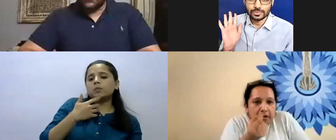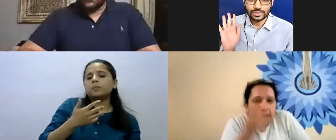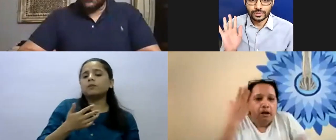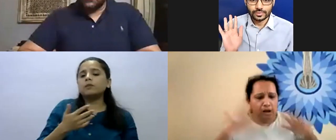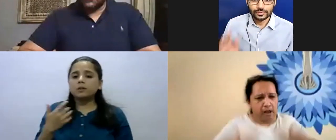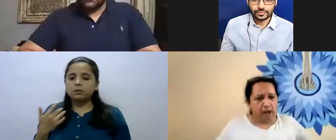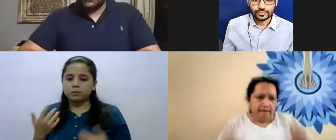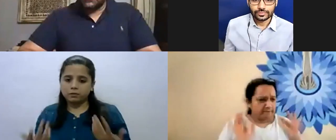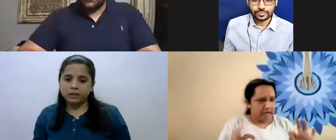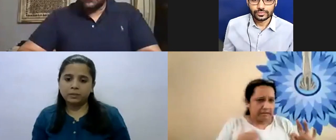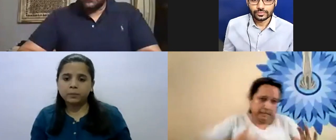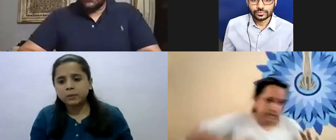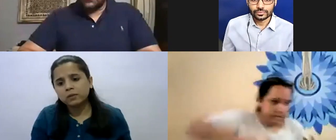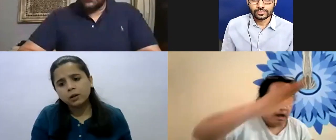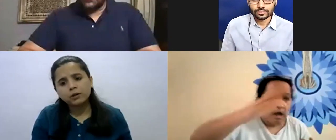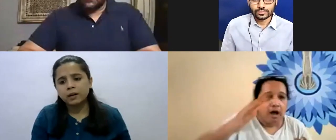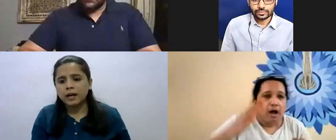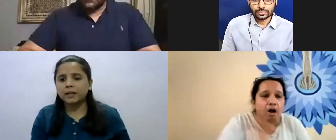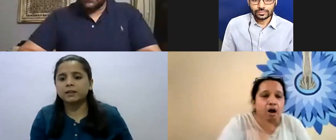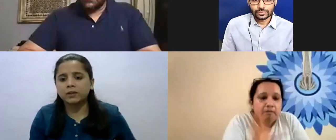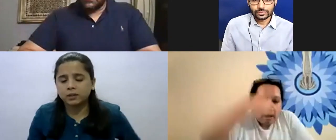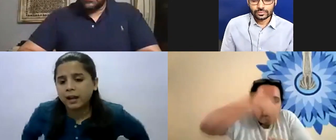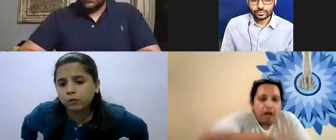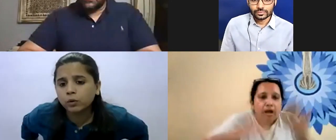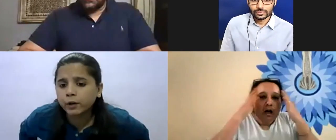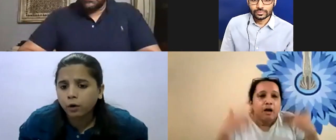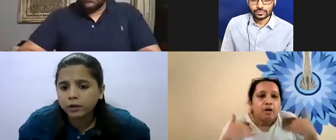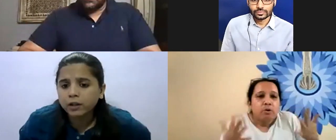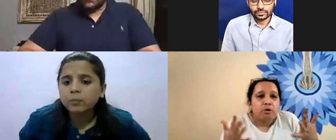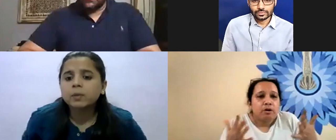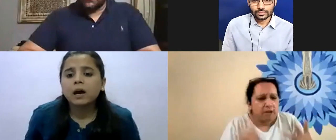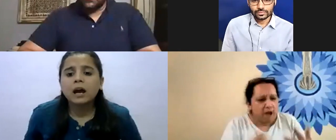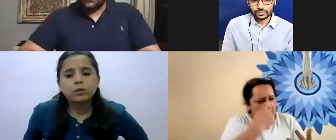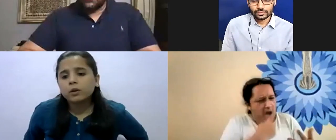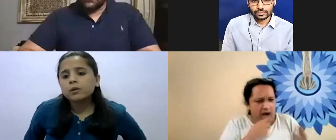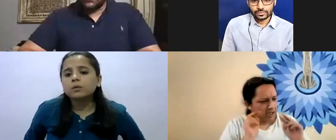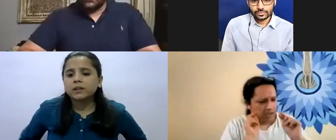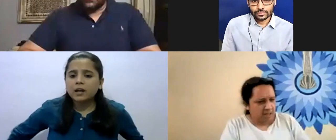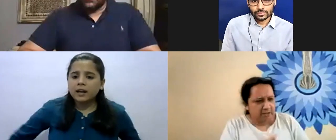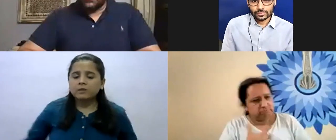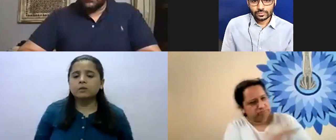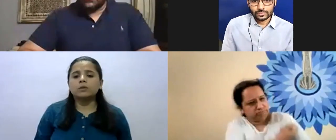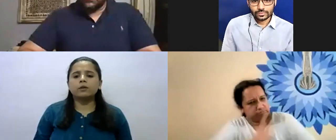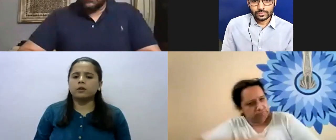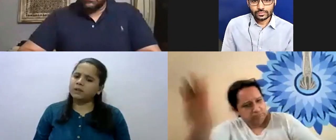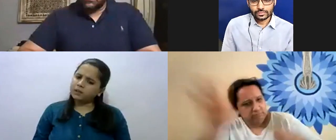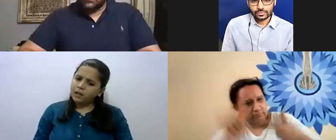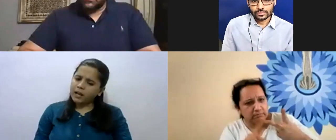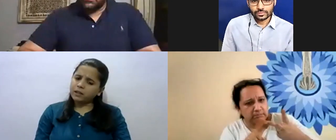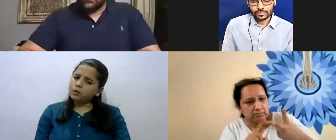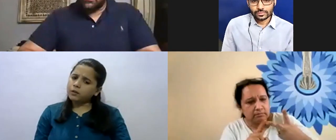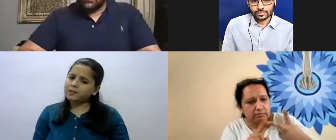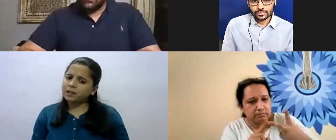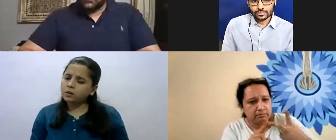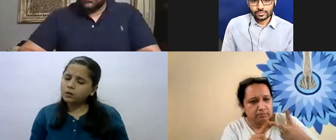symptoms. Maybe people will not rely that whether I have COVID or not. I would not know whether I have the COVID or not, whether